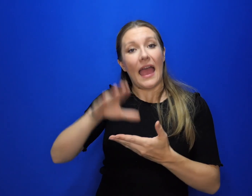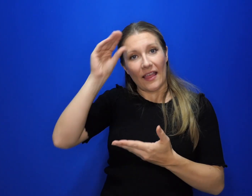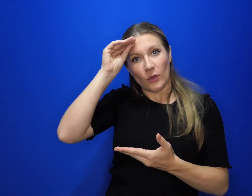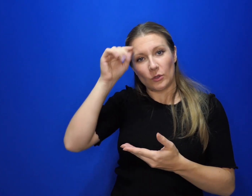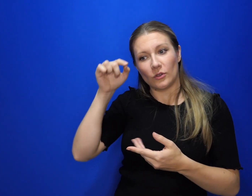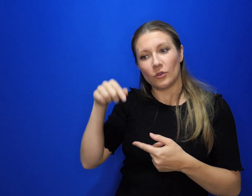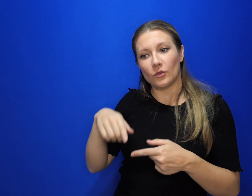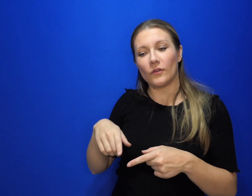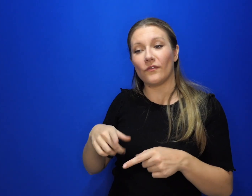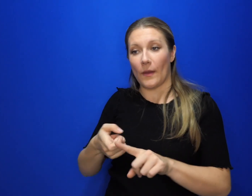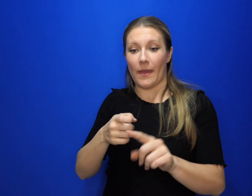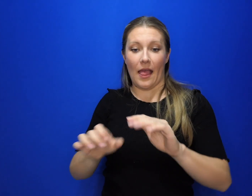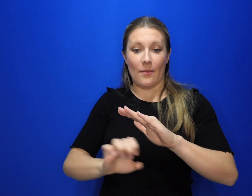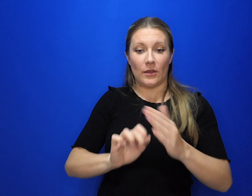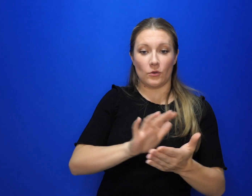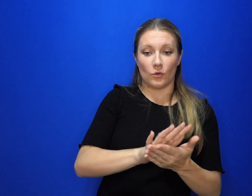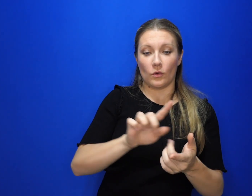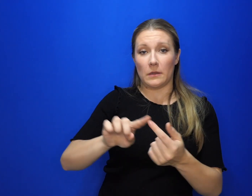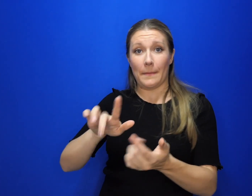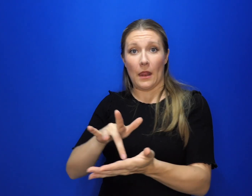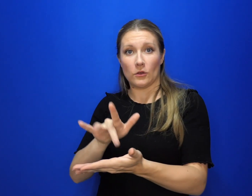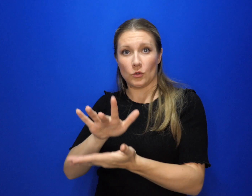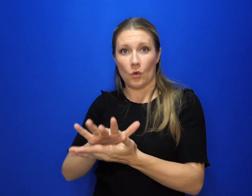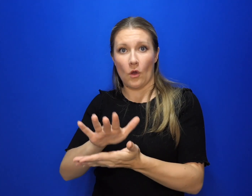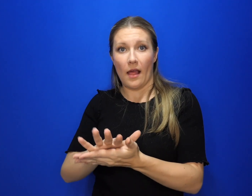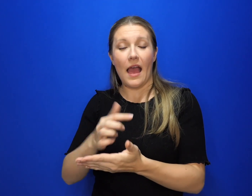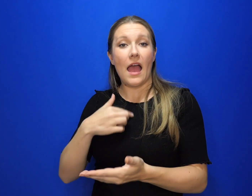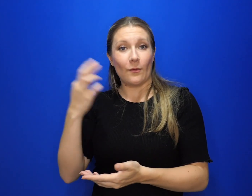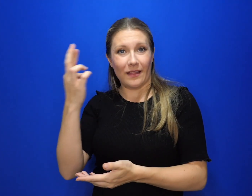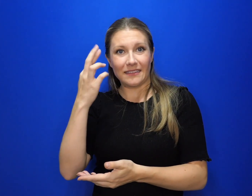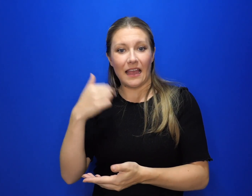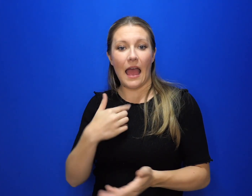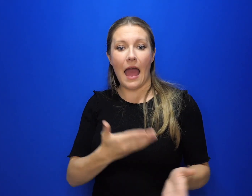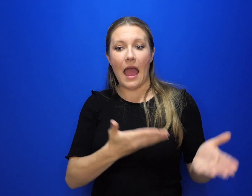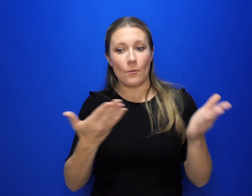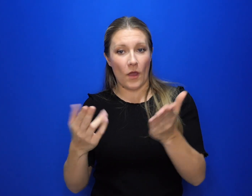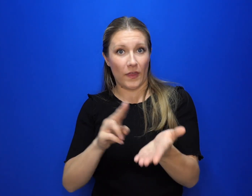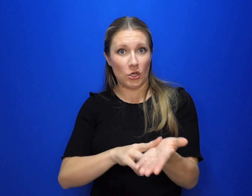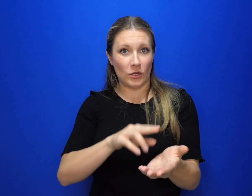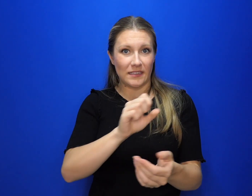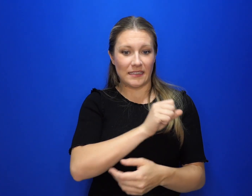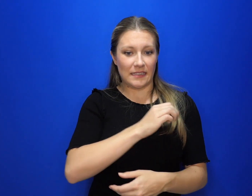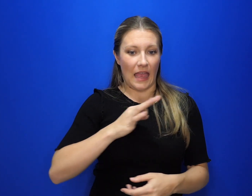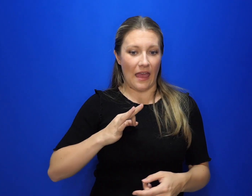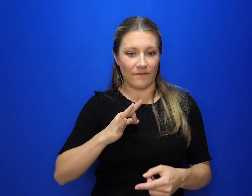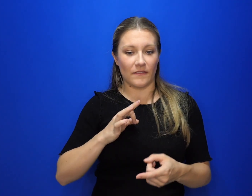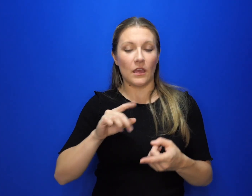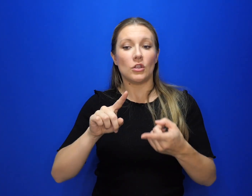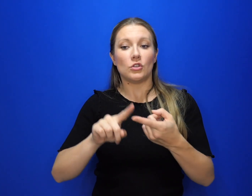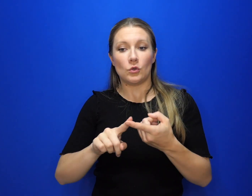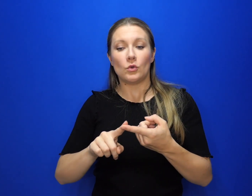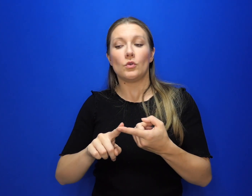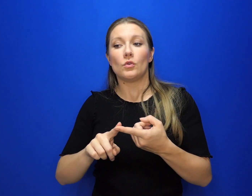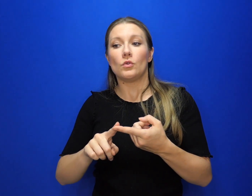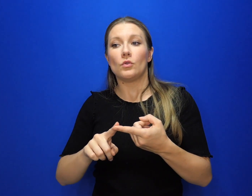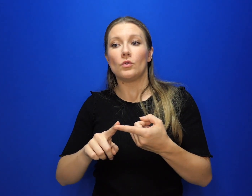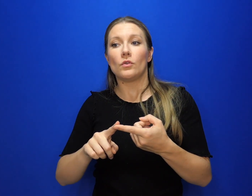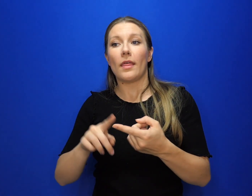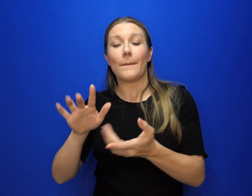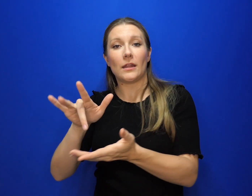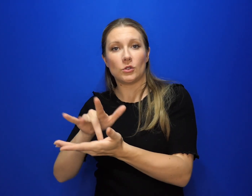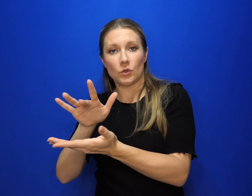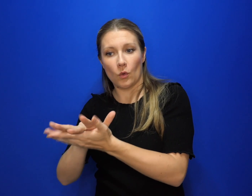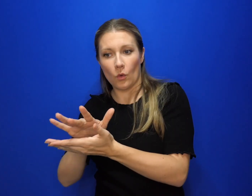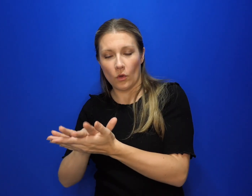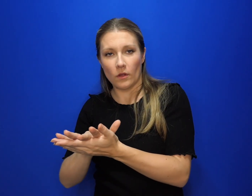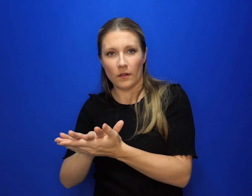in elementary, from elementary school to middle school. I brought the nursing staff from the elementary school to my first meeting with the nursing staff from the middle school. That's a